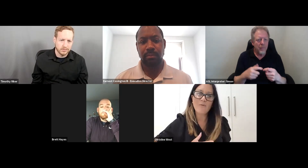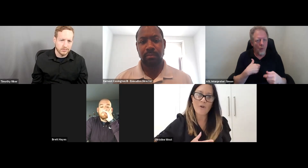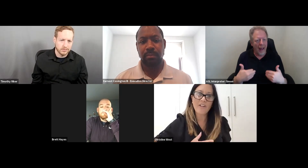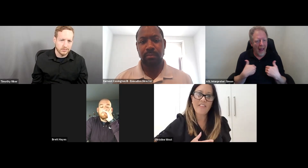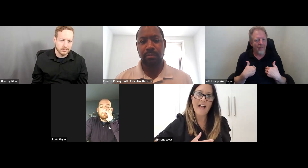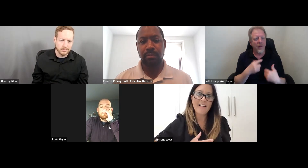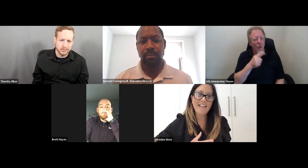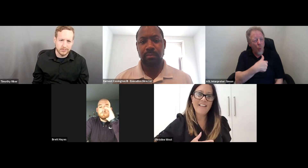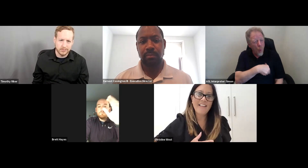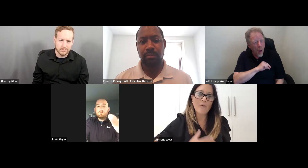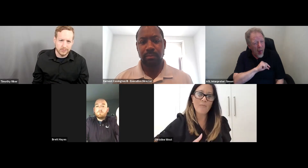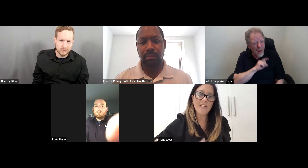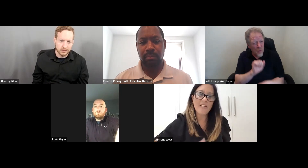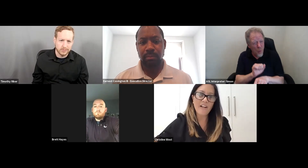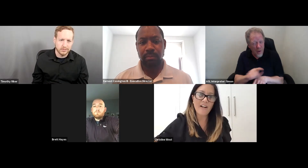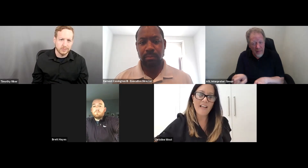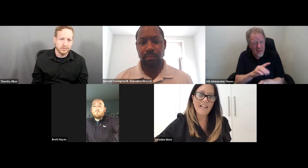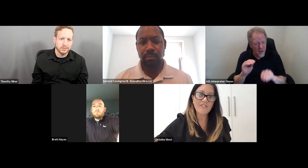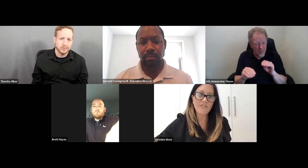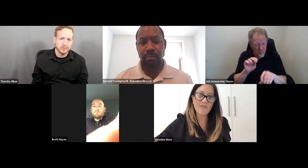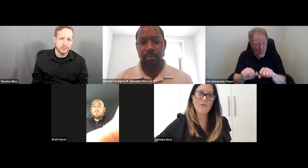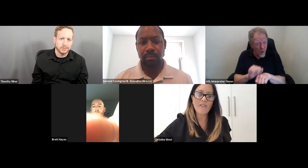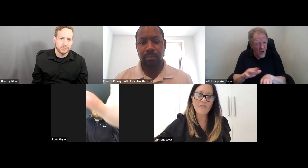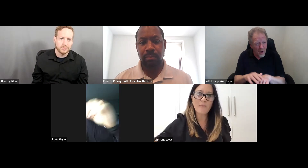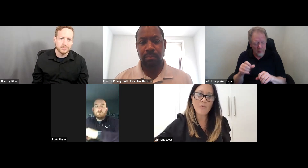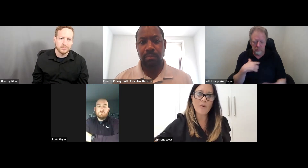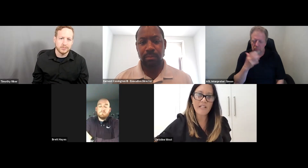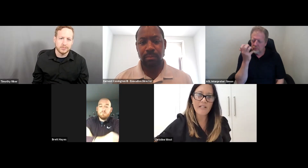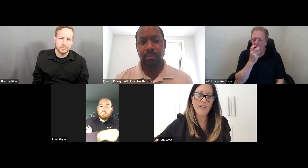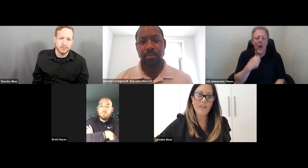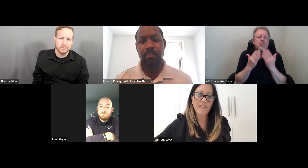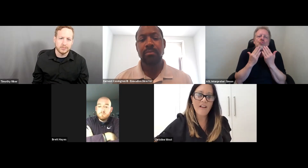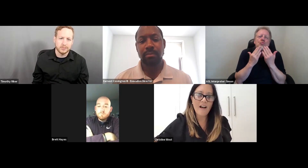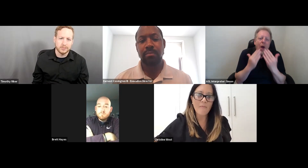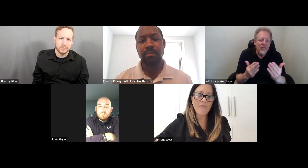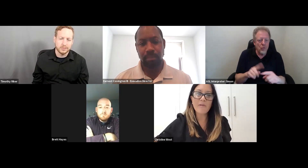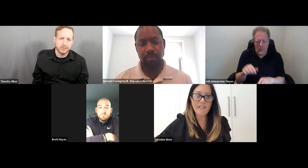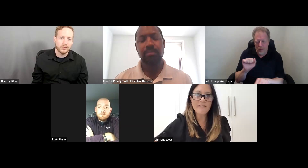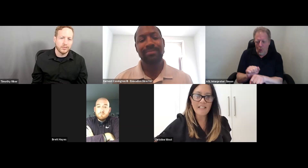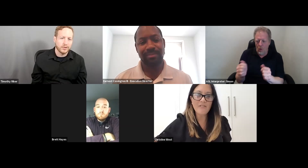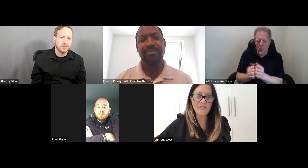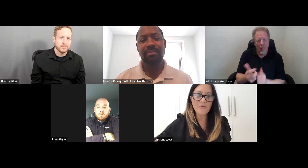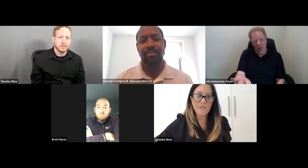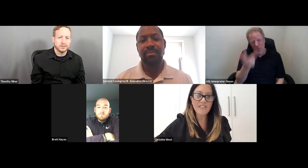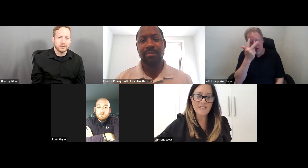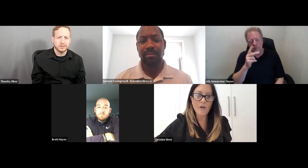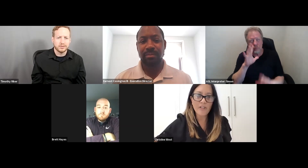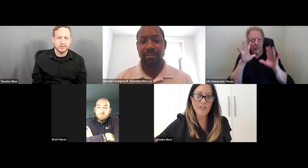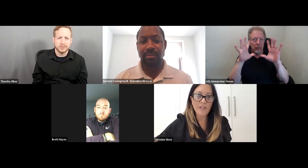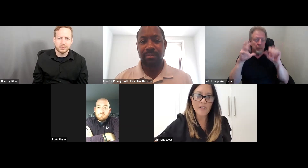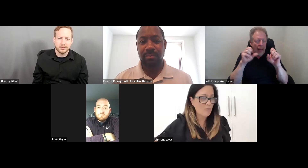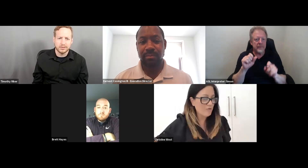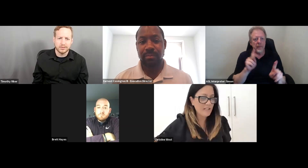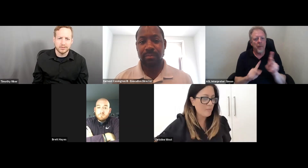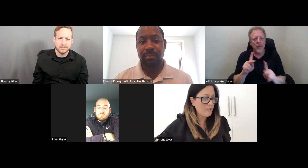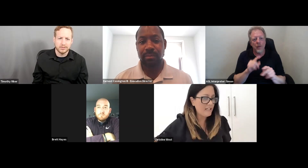the quality of work that we're putting out there. And I just feel so grateful to be working with 3 amazing individuals as a part